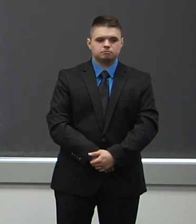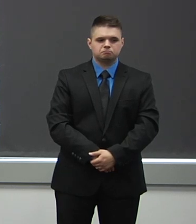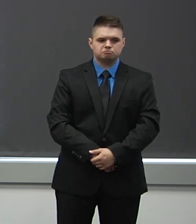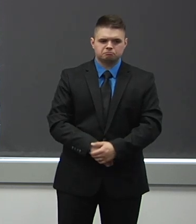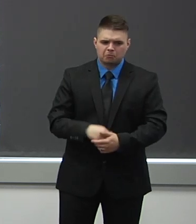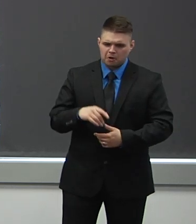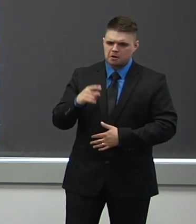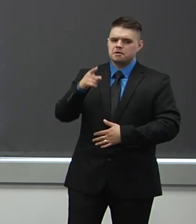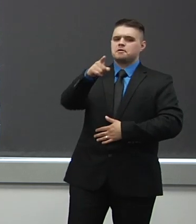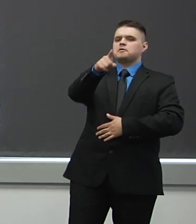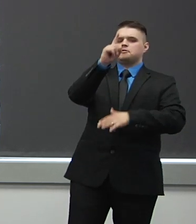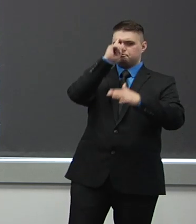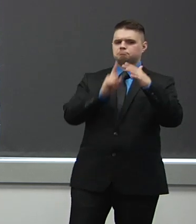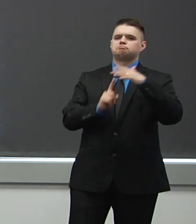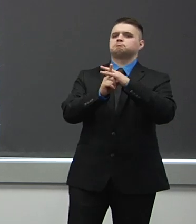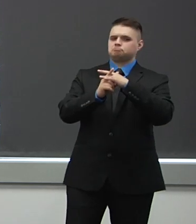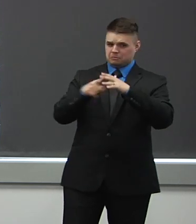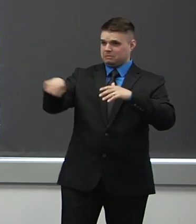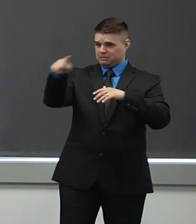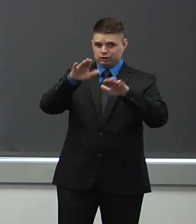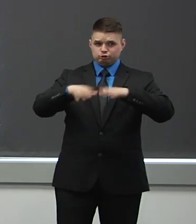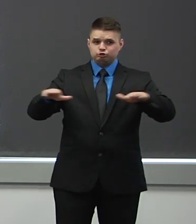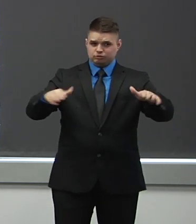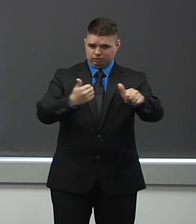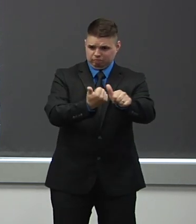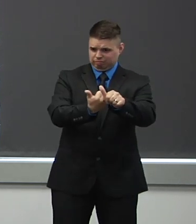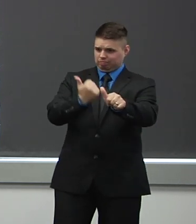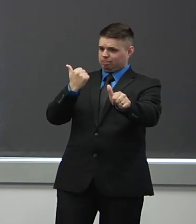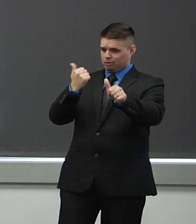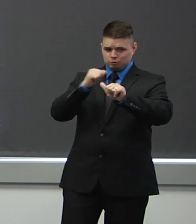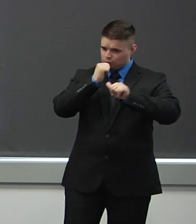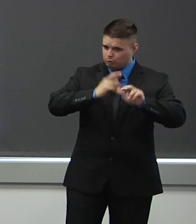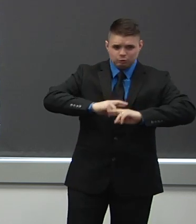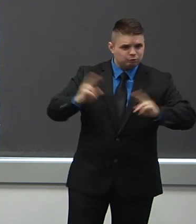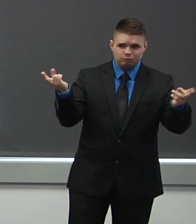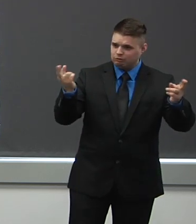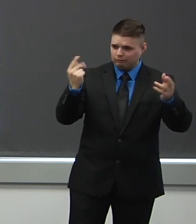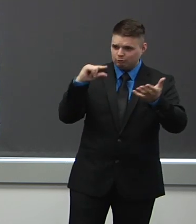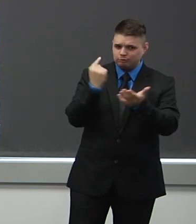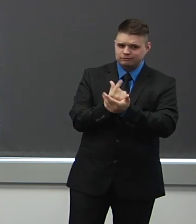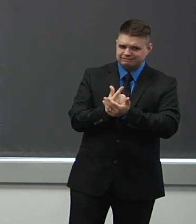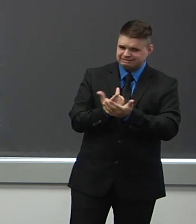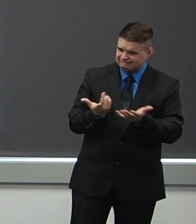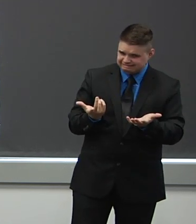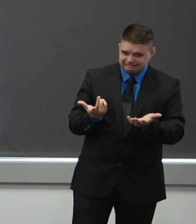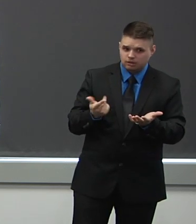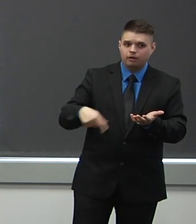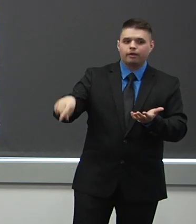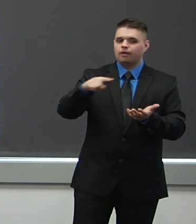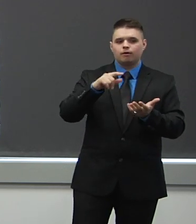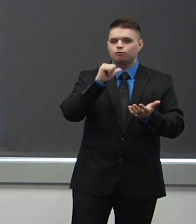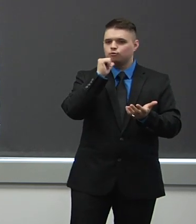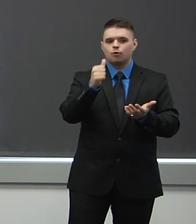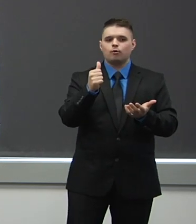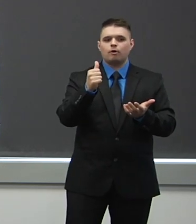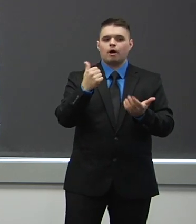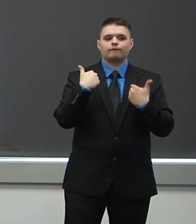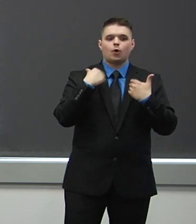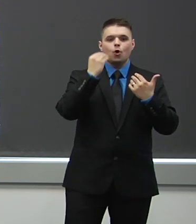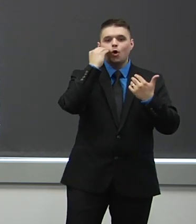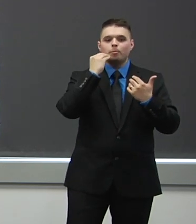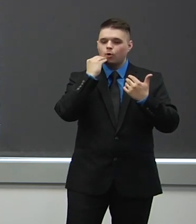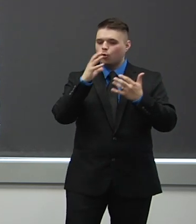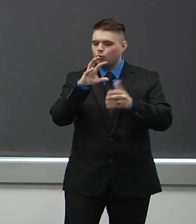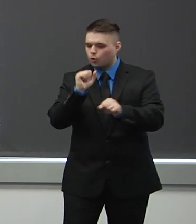not on track for graduation. Typically, they're sometimes people who don't have an advocate at home for them.